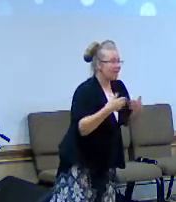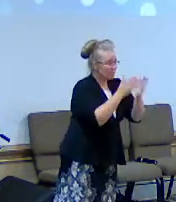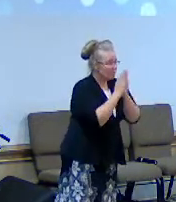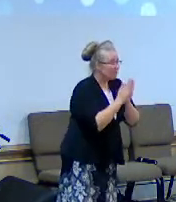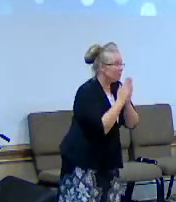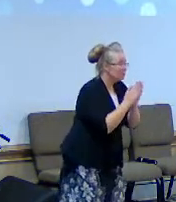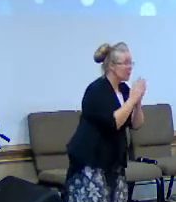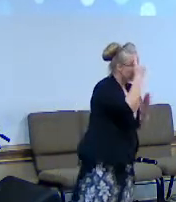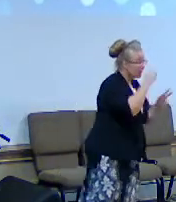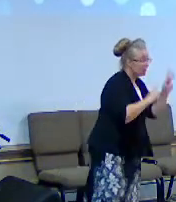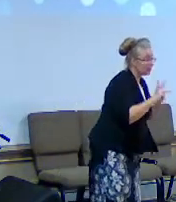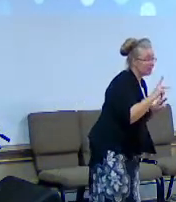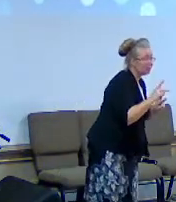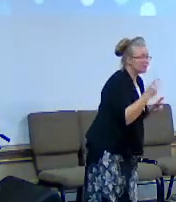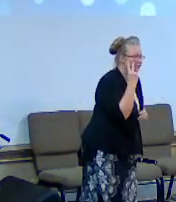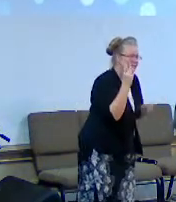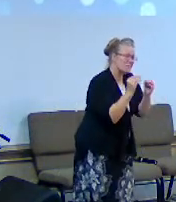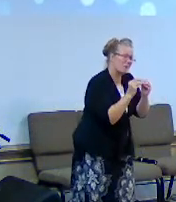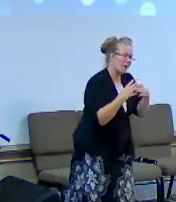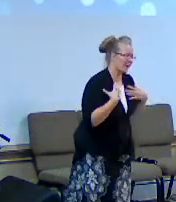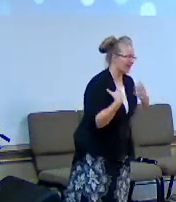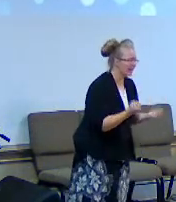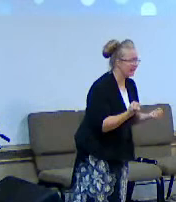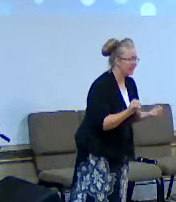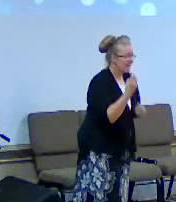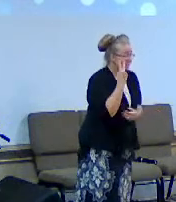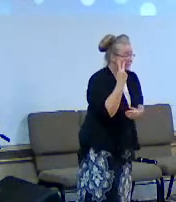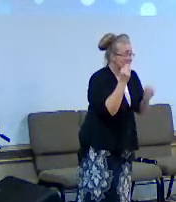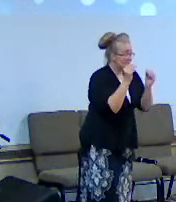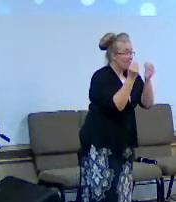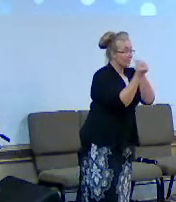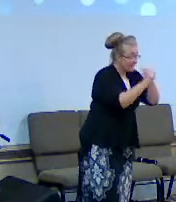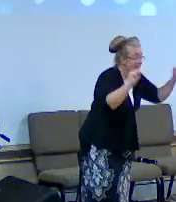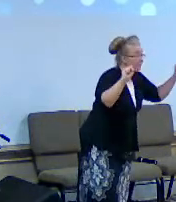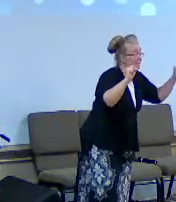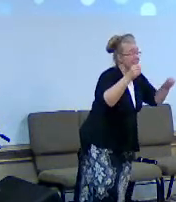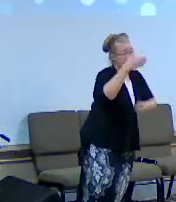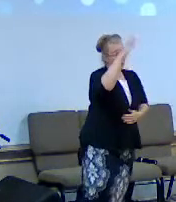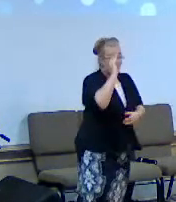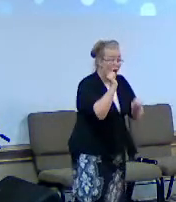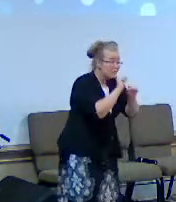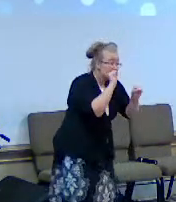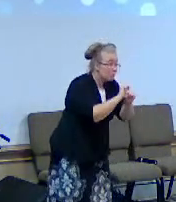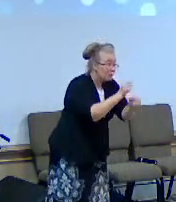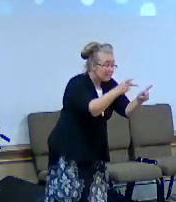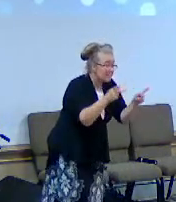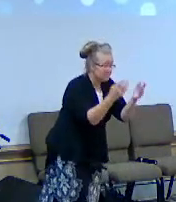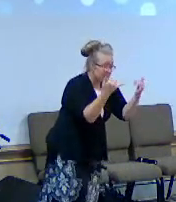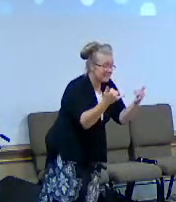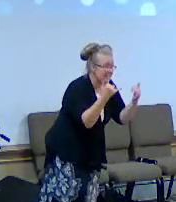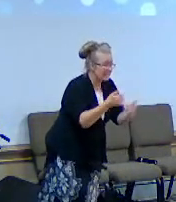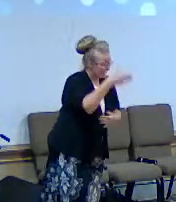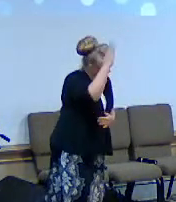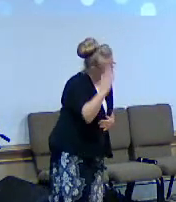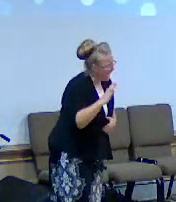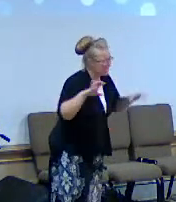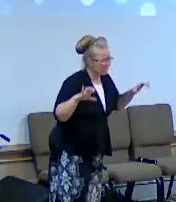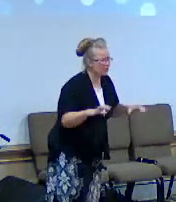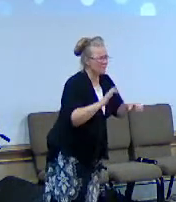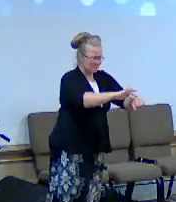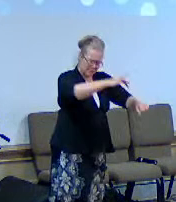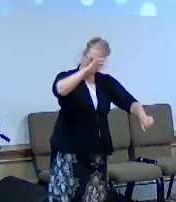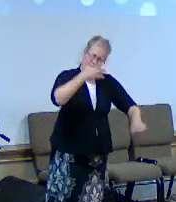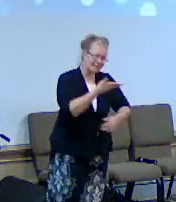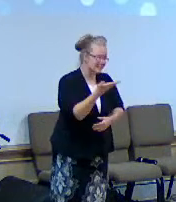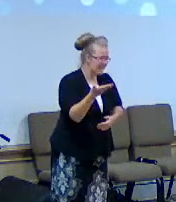through. We will see more healing. We will see more deliverance. God is working in this place today. God is doing miraculous